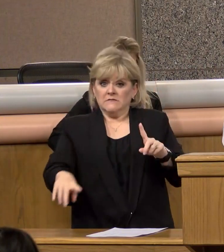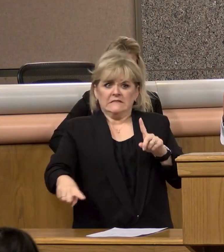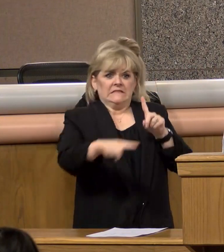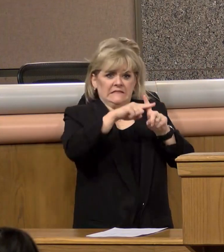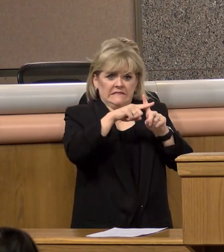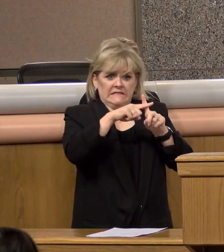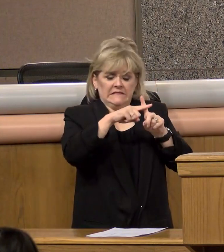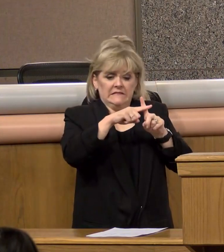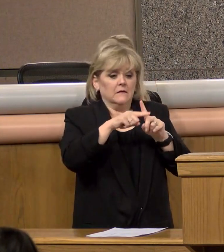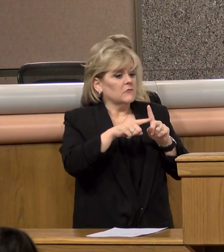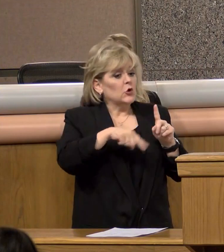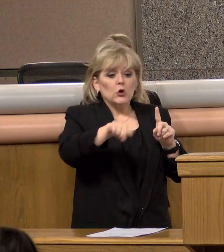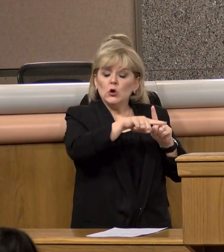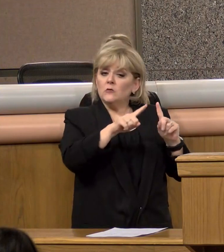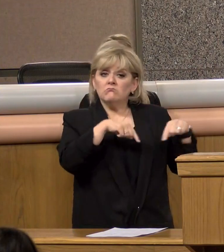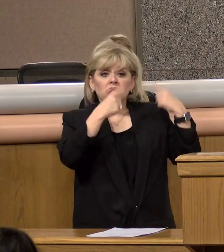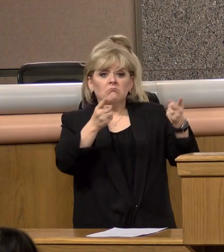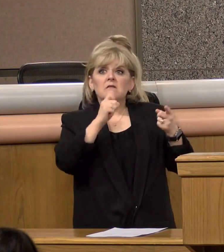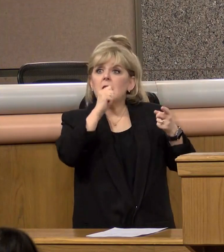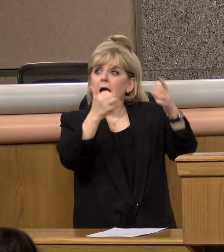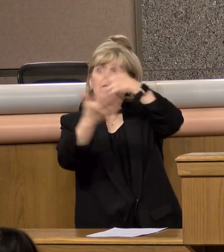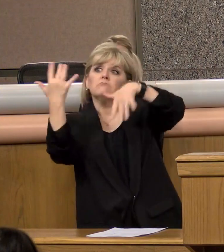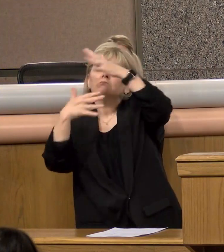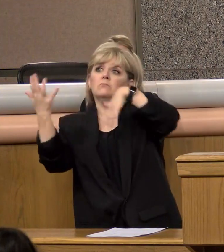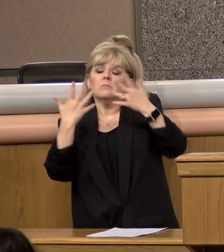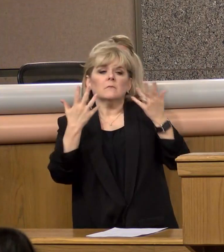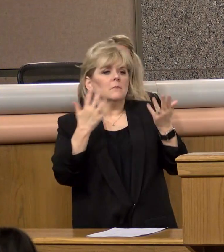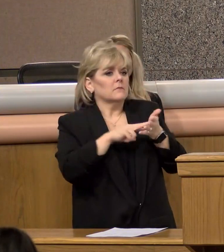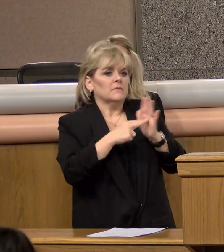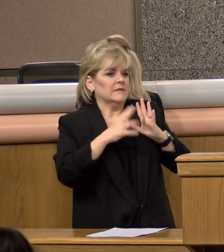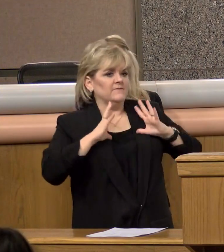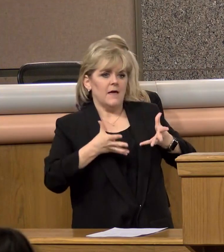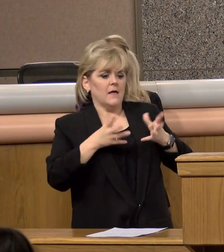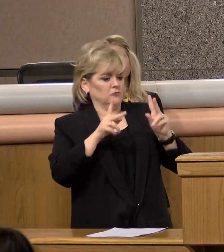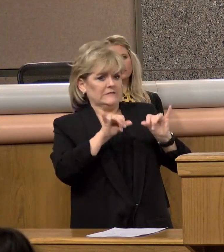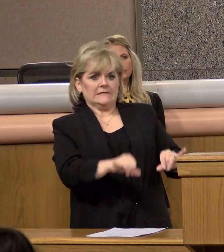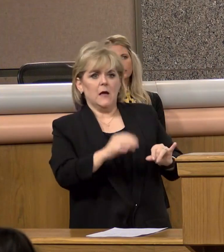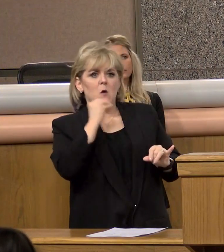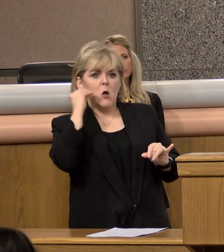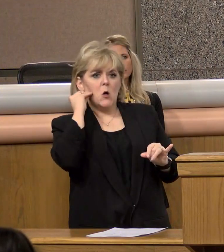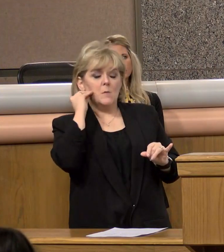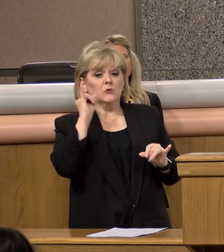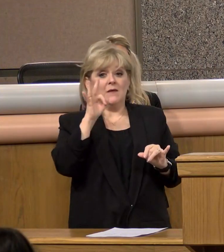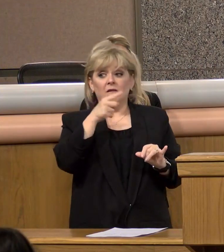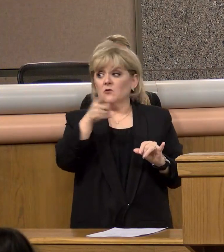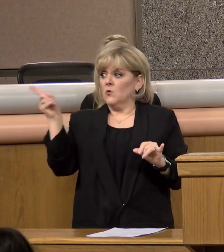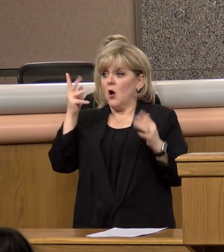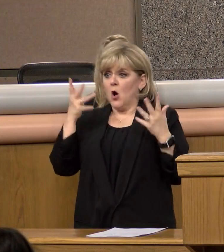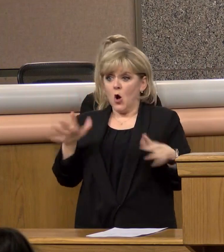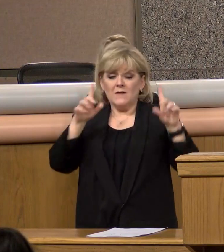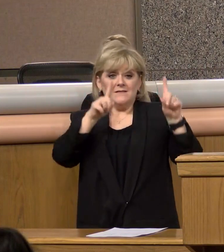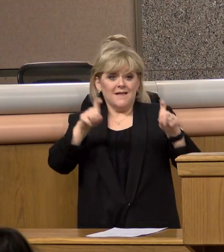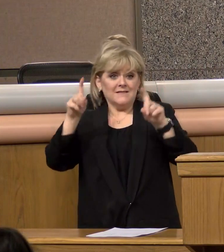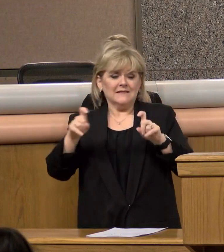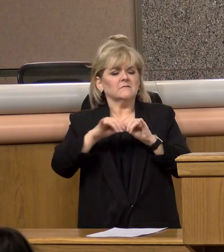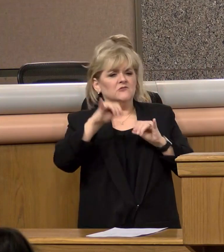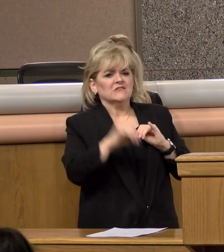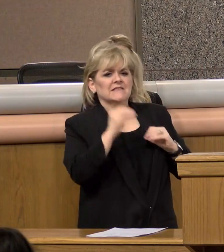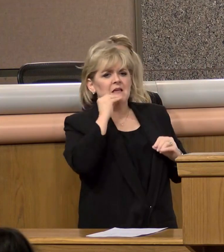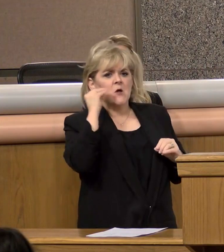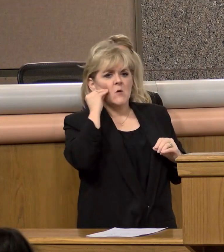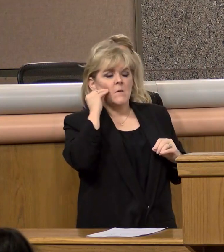activities that can infect somebody else. So if you've been tested, you need to stay home. And let me say a word to our employers here. If you've sent an employee